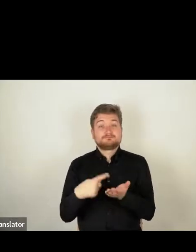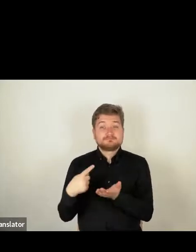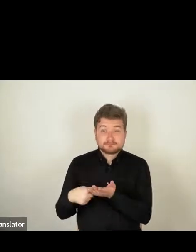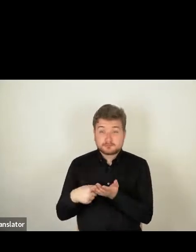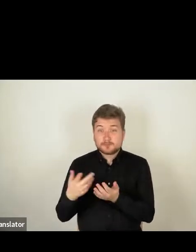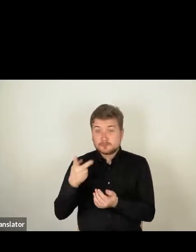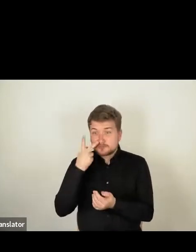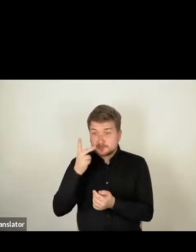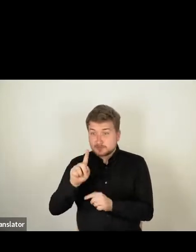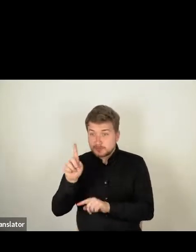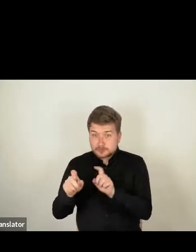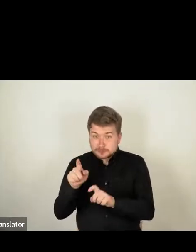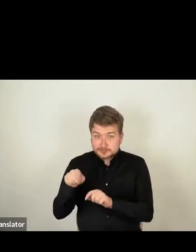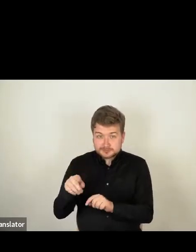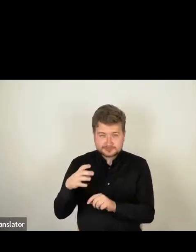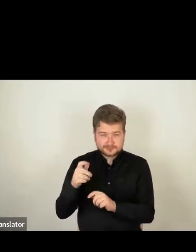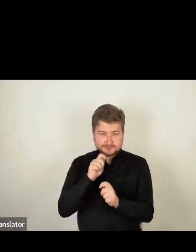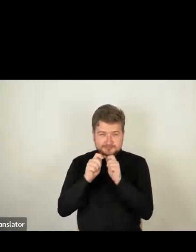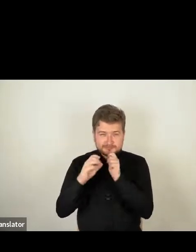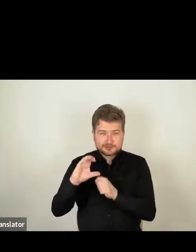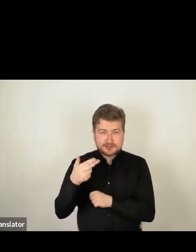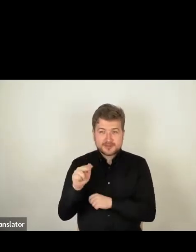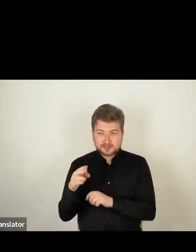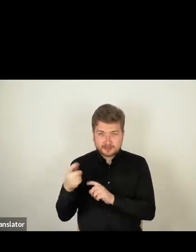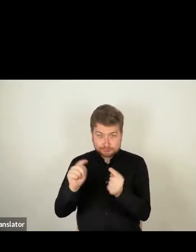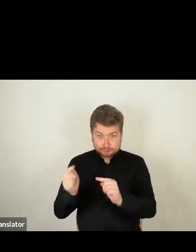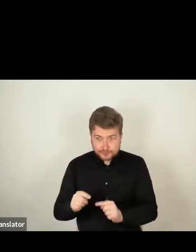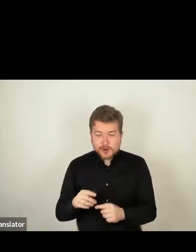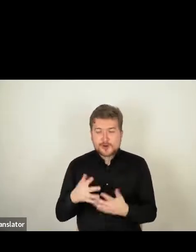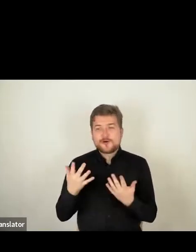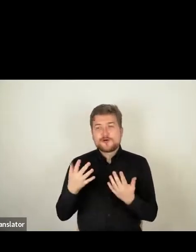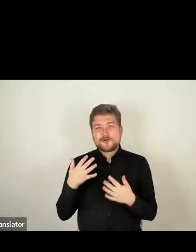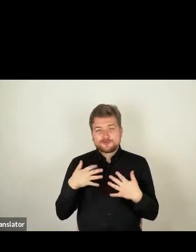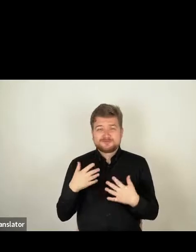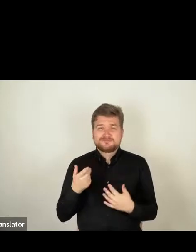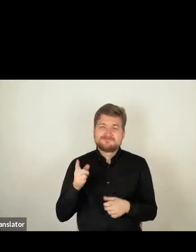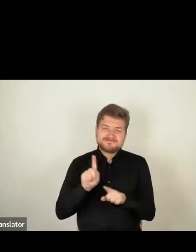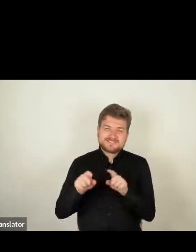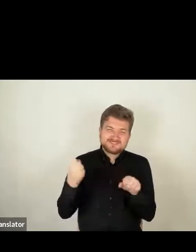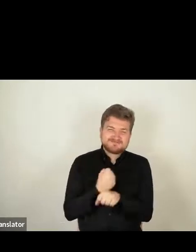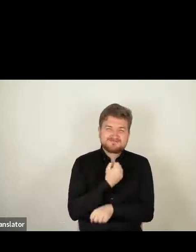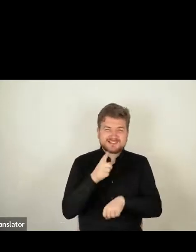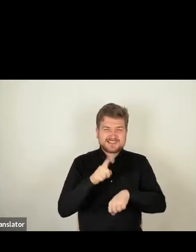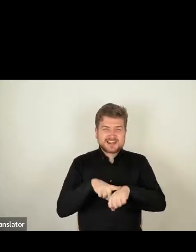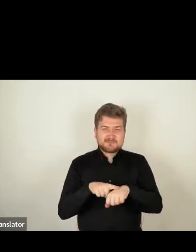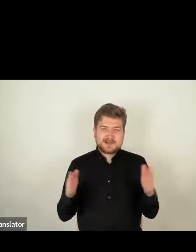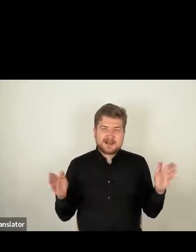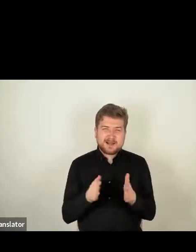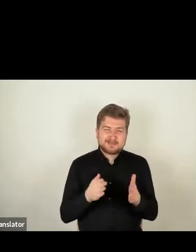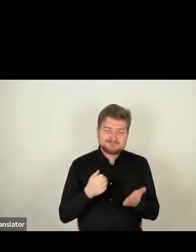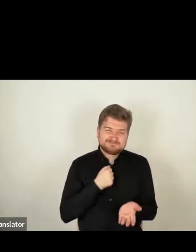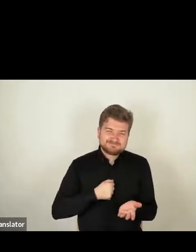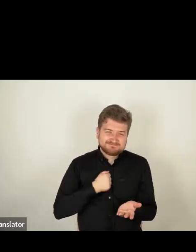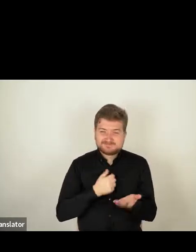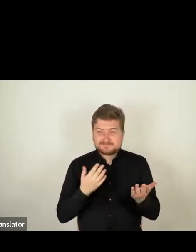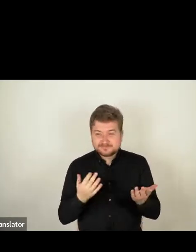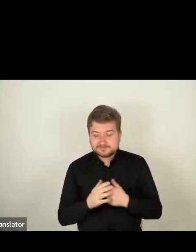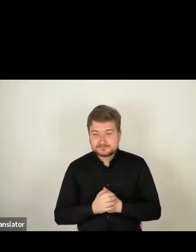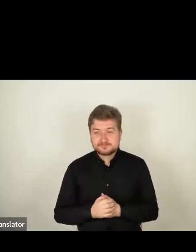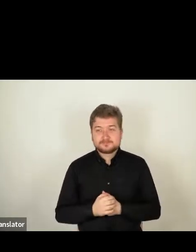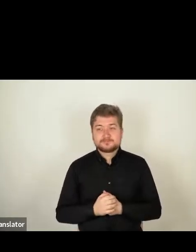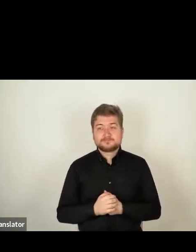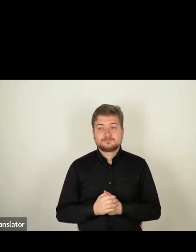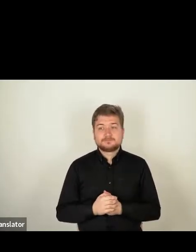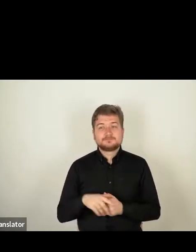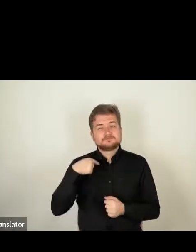happy to see that, and we regret that we didn't have more time to commit to the discussion. However, I think this is